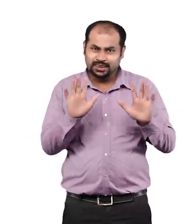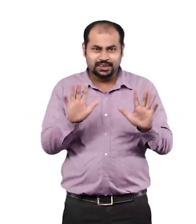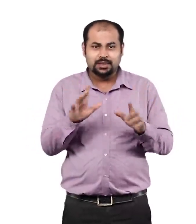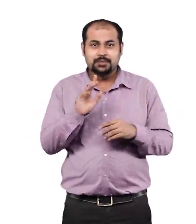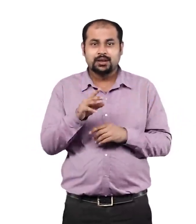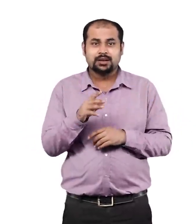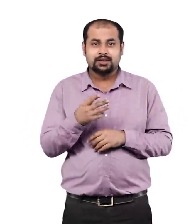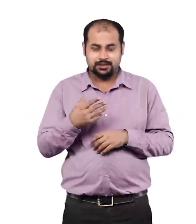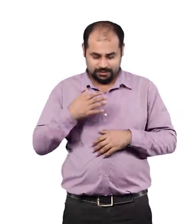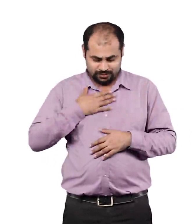their length.